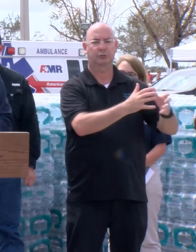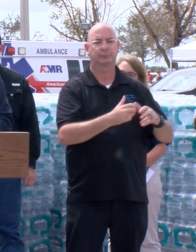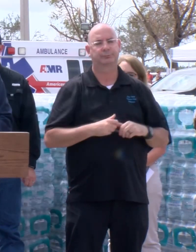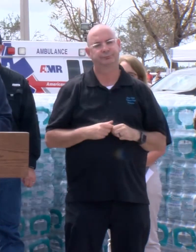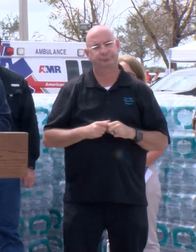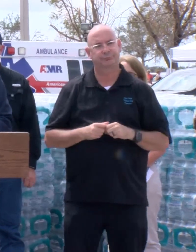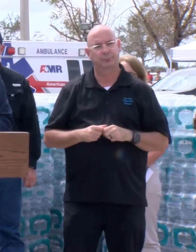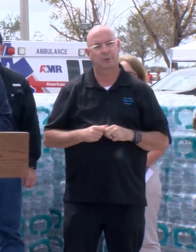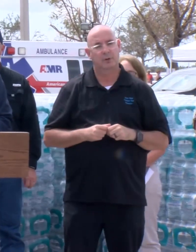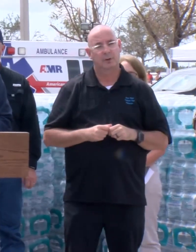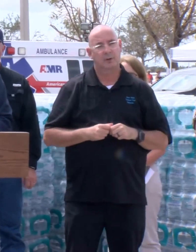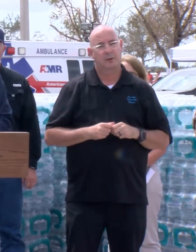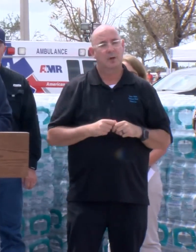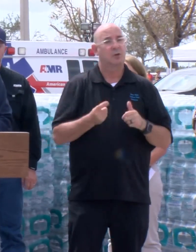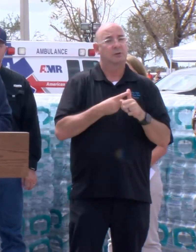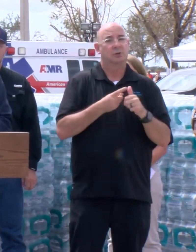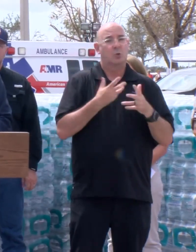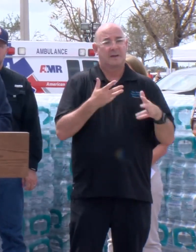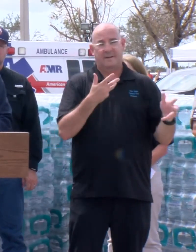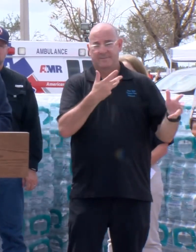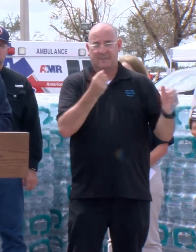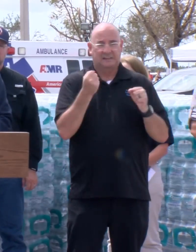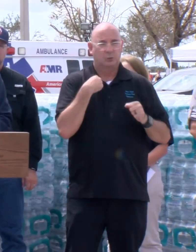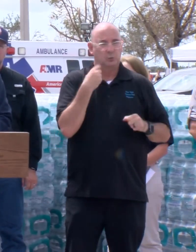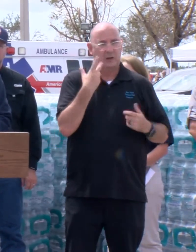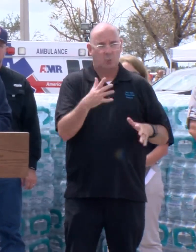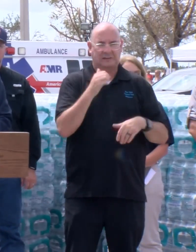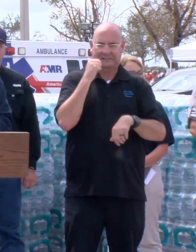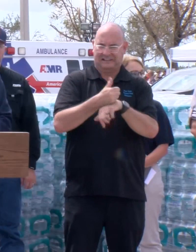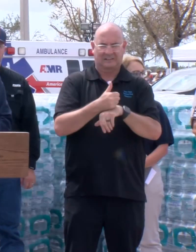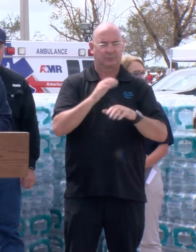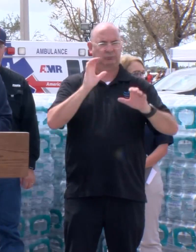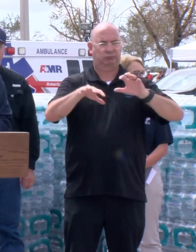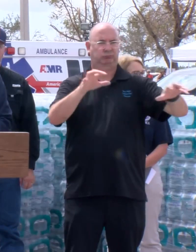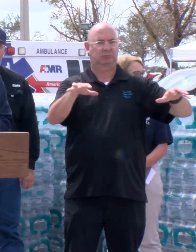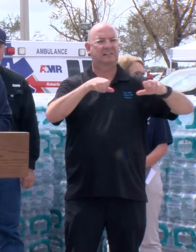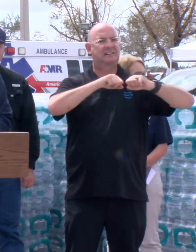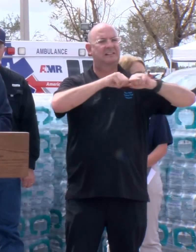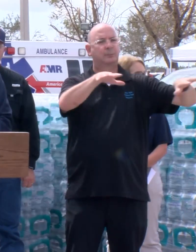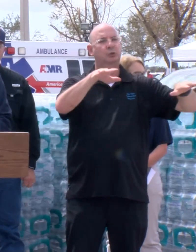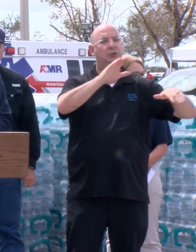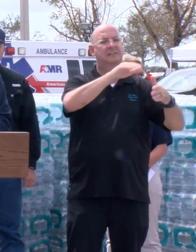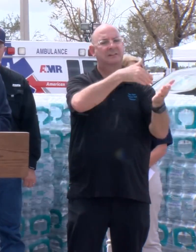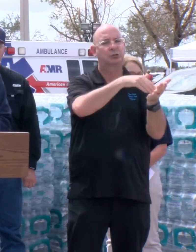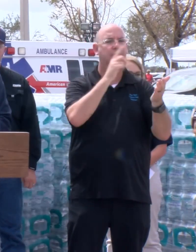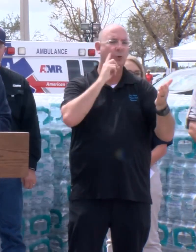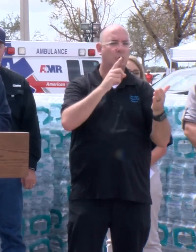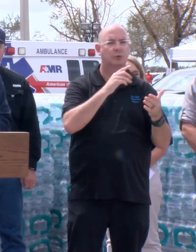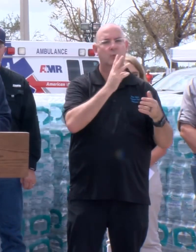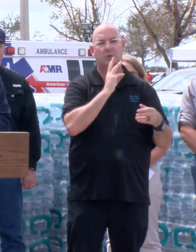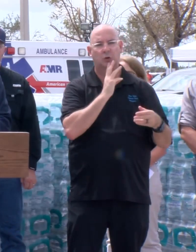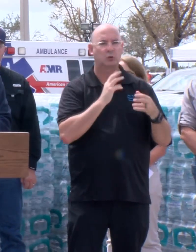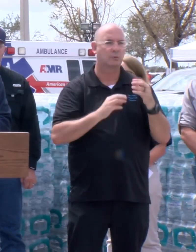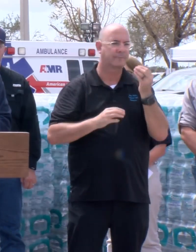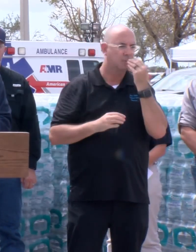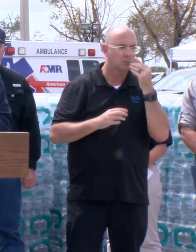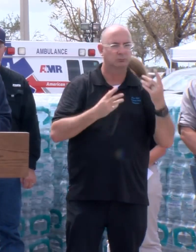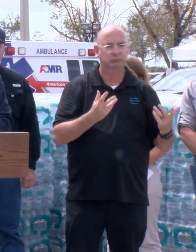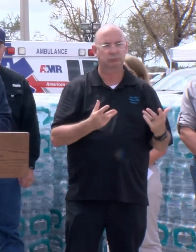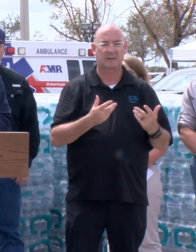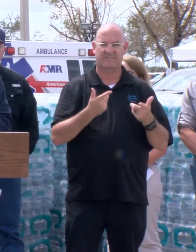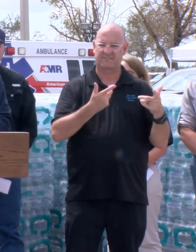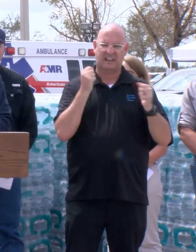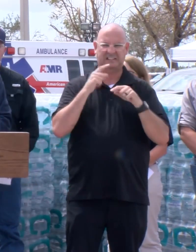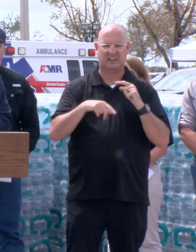these points of distribution for water and food, and we did it quicker than we've ever done it. The good news is we do have 8 of